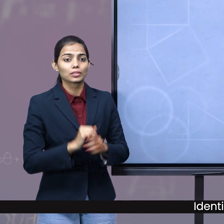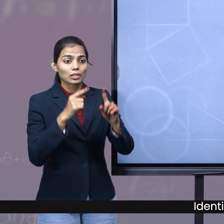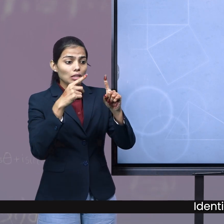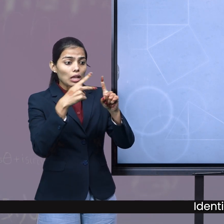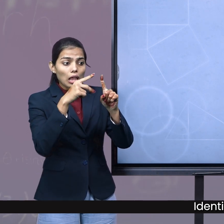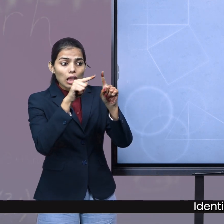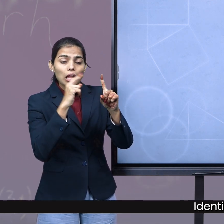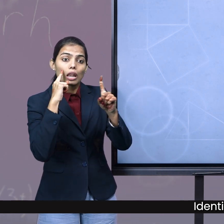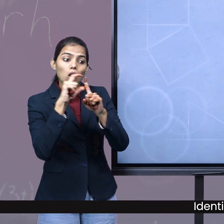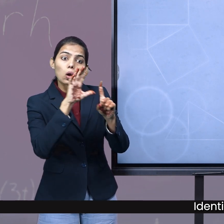identical,